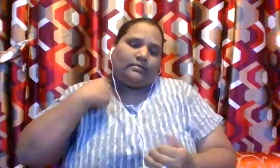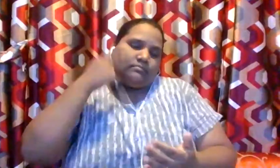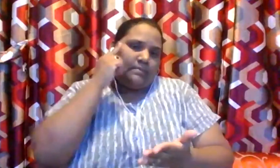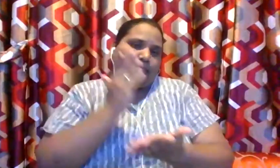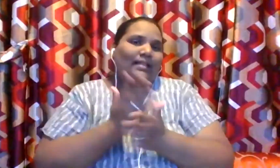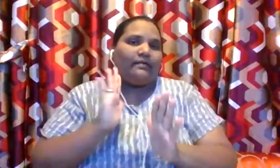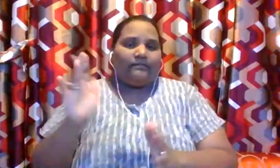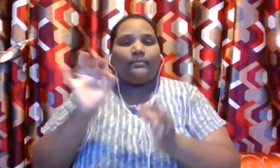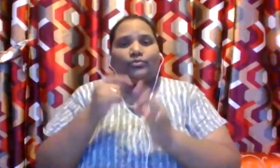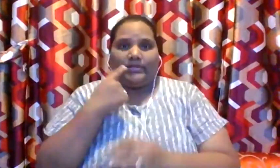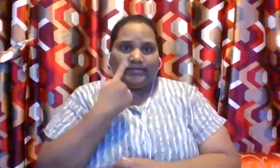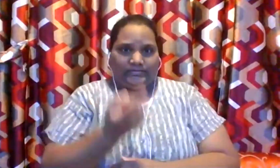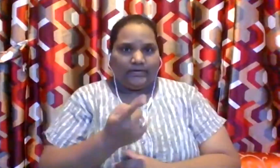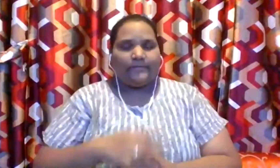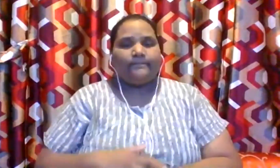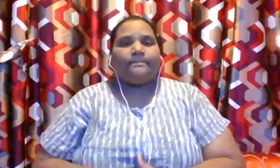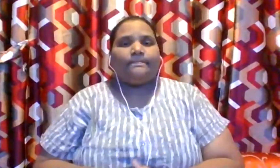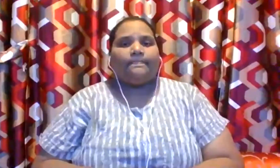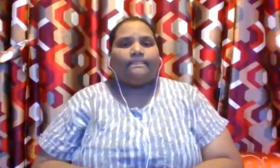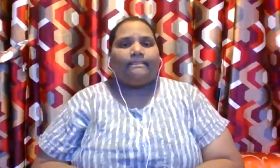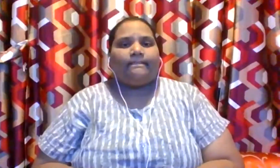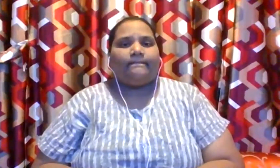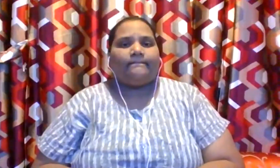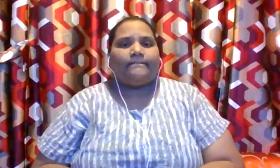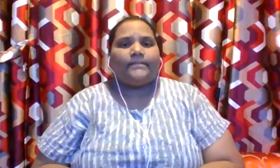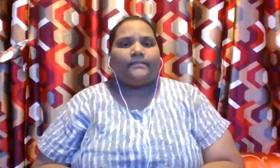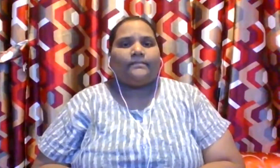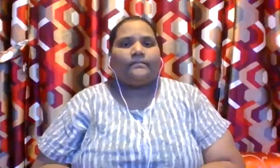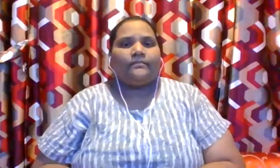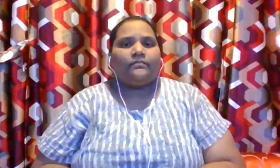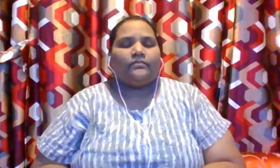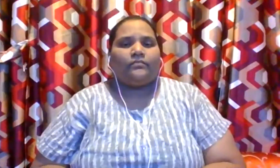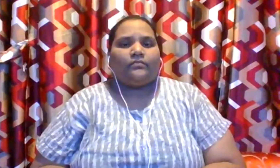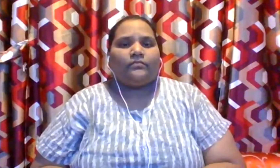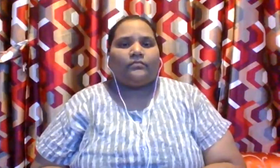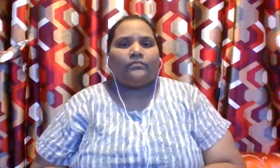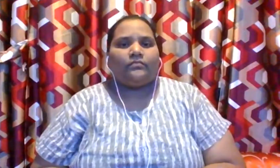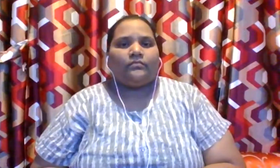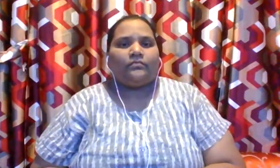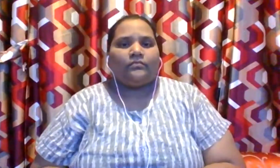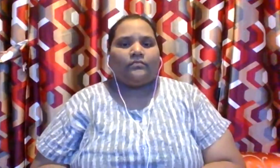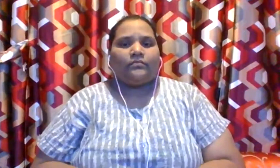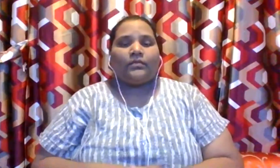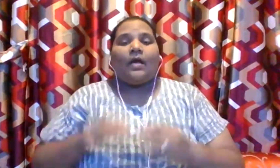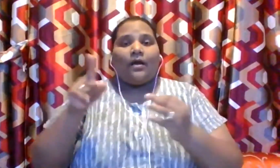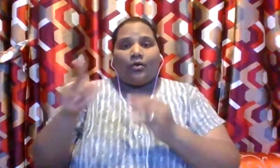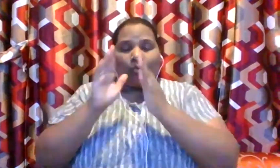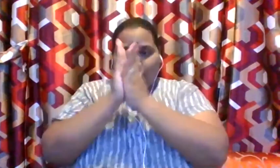may argue that Lord Buddha is Krishna, Krishna's incarnation. Yeah. So